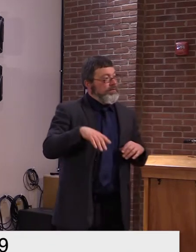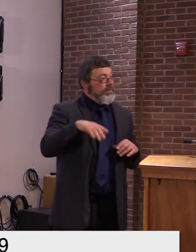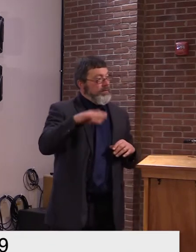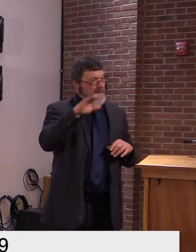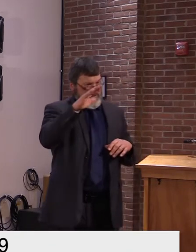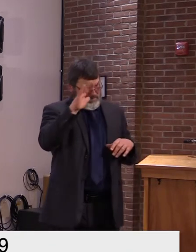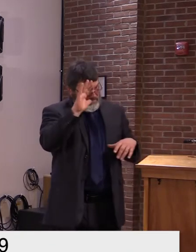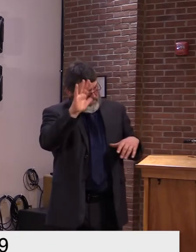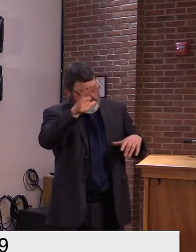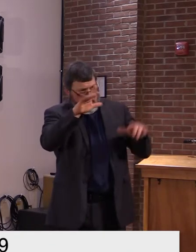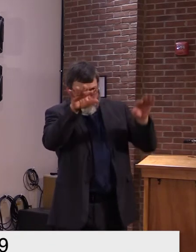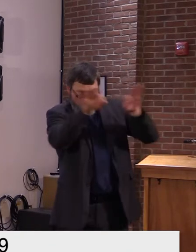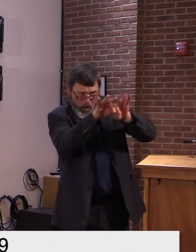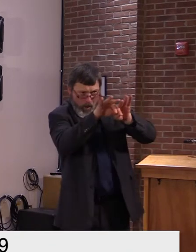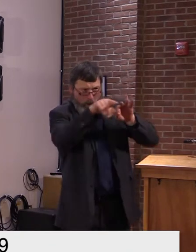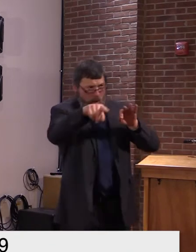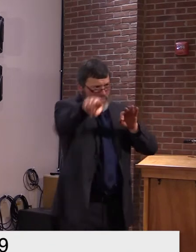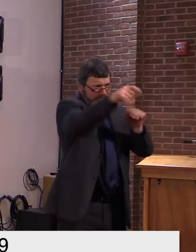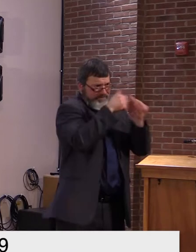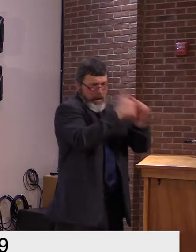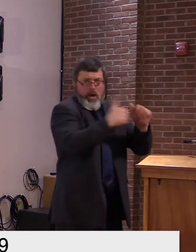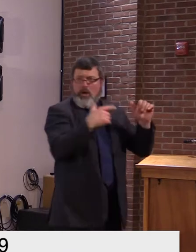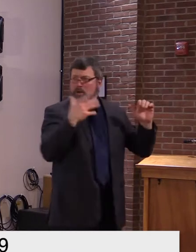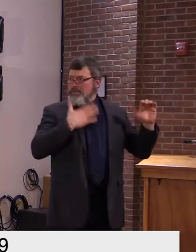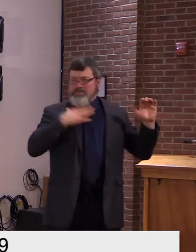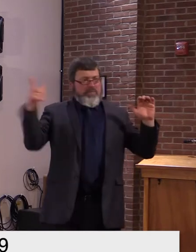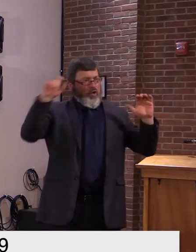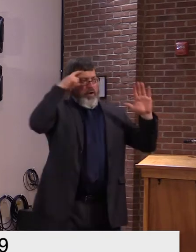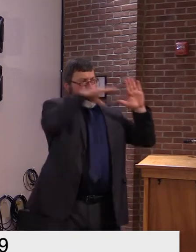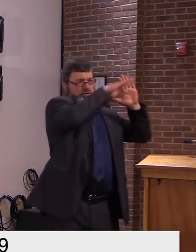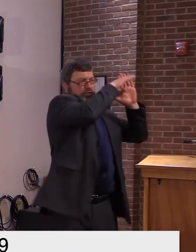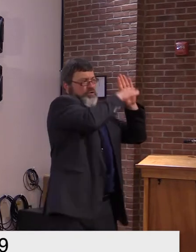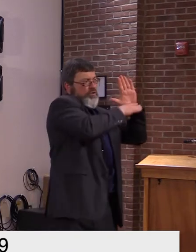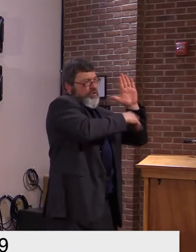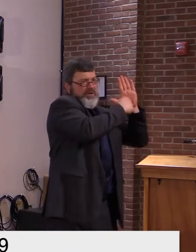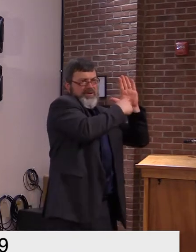from getting COVID-19 is still in order.